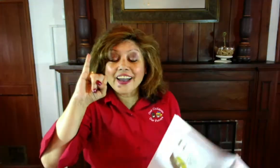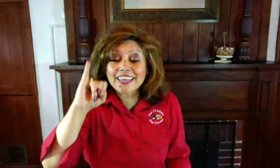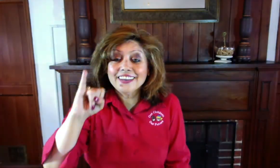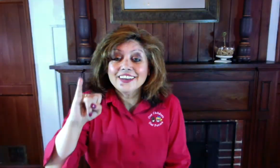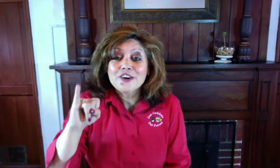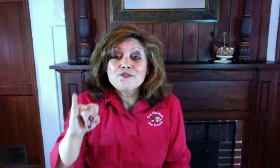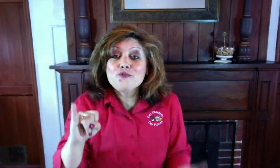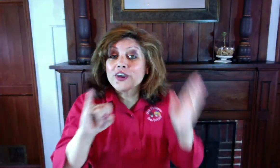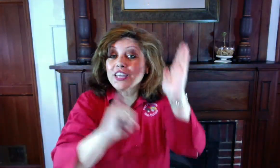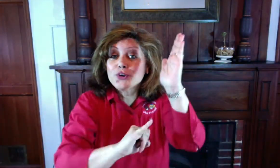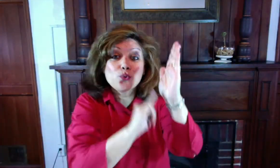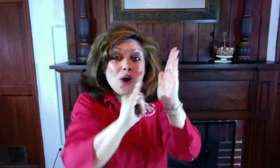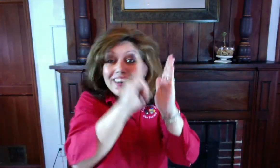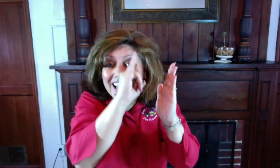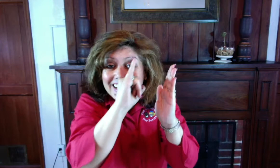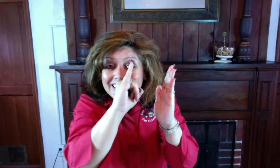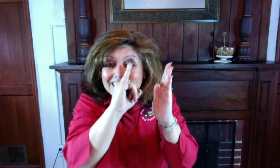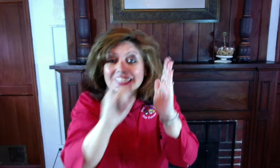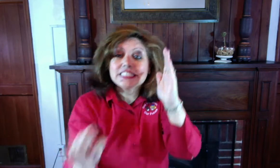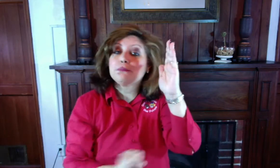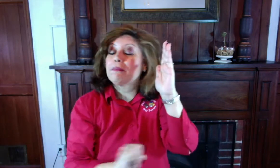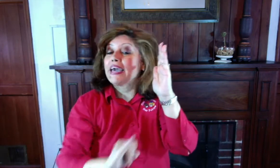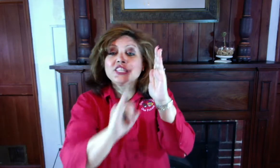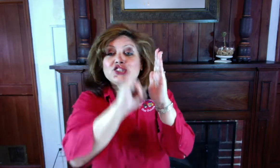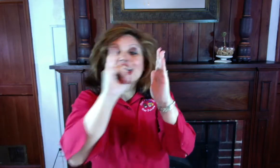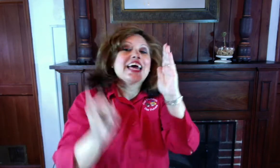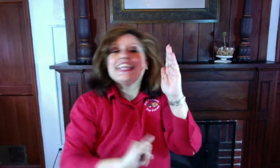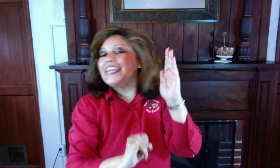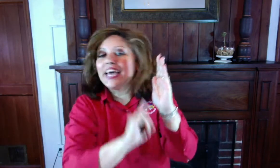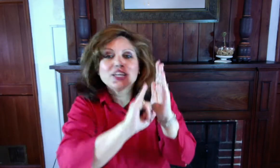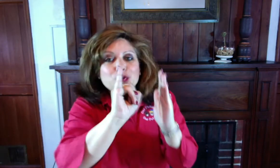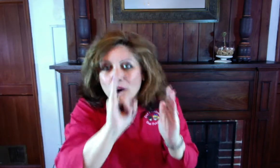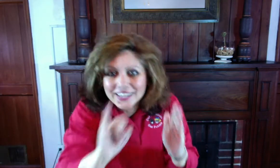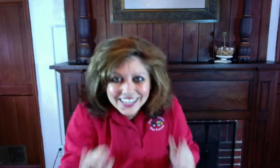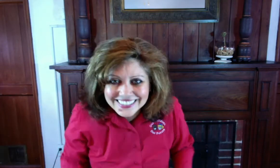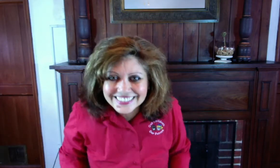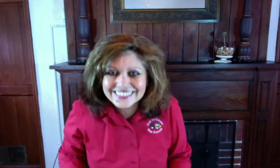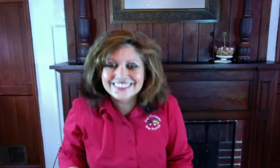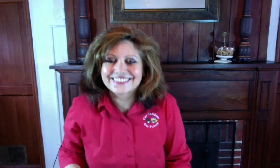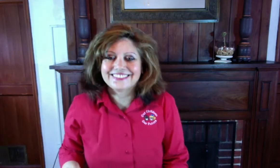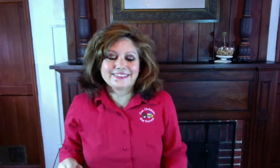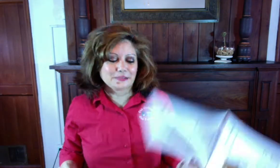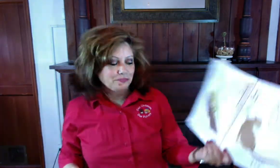I for iguana, in Spanish la iguana.